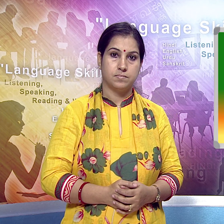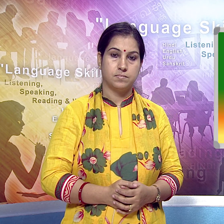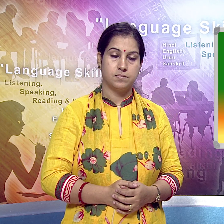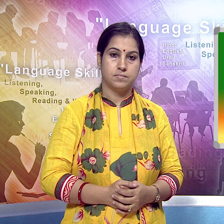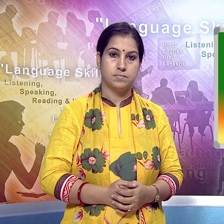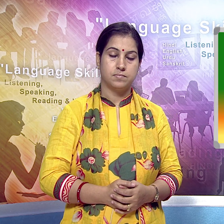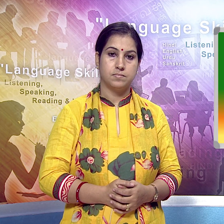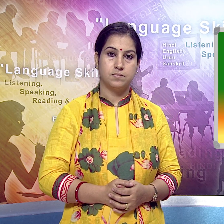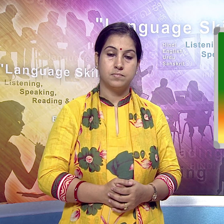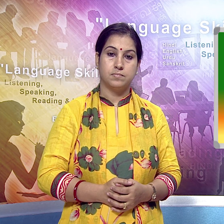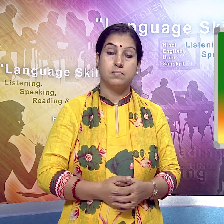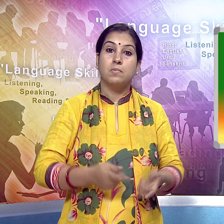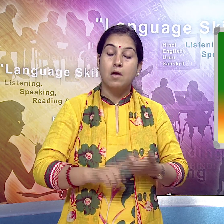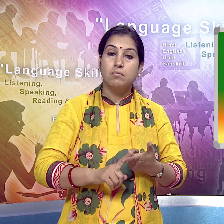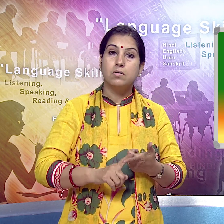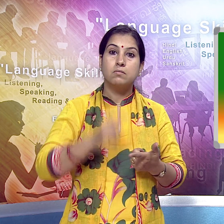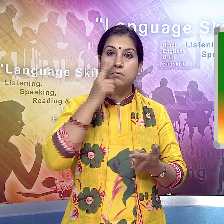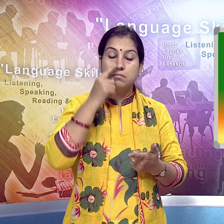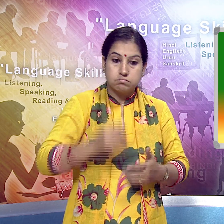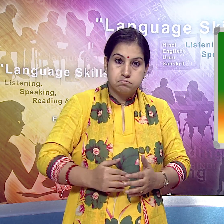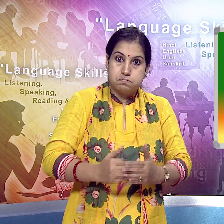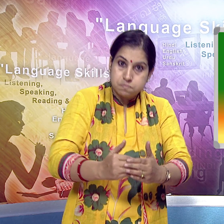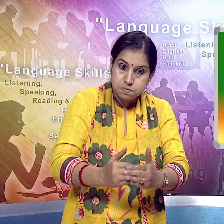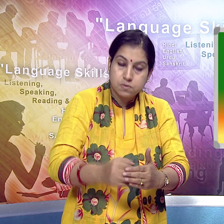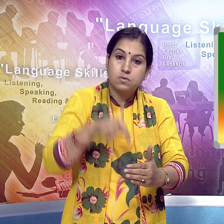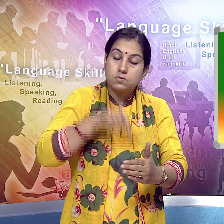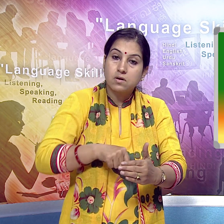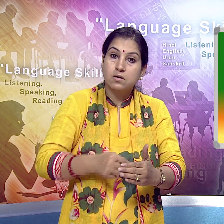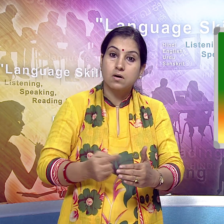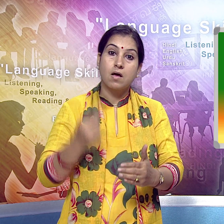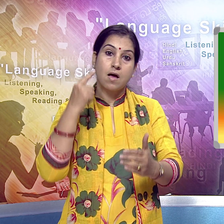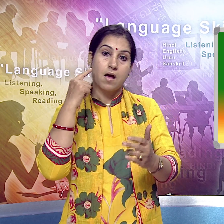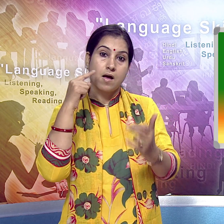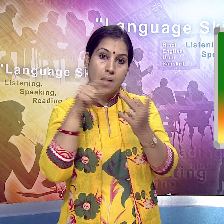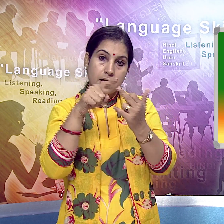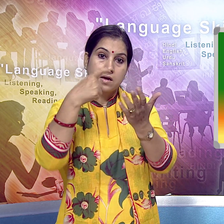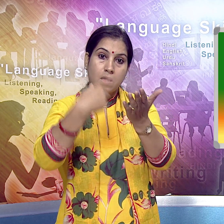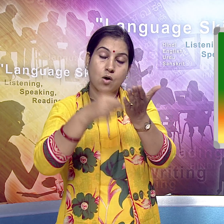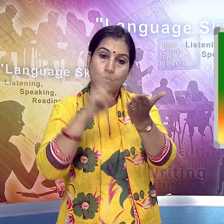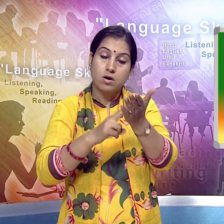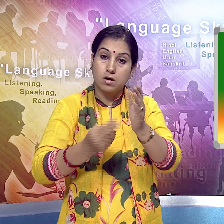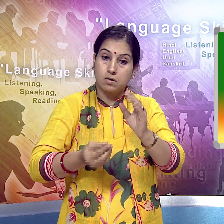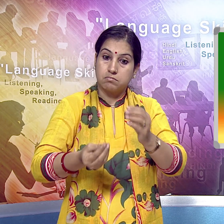The pregnancy demands extra iron for the healthy development of the fetus